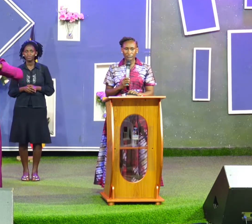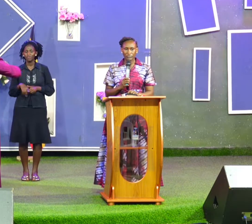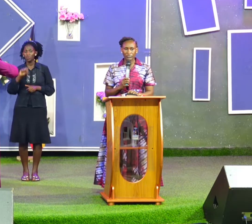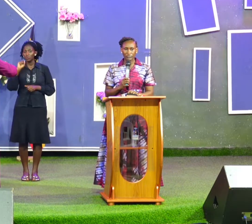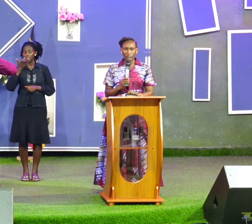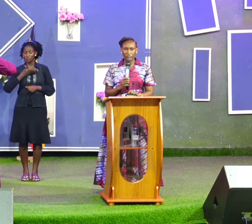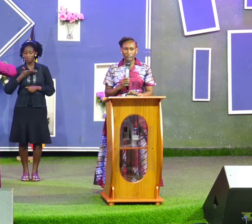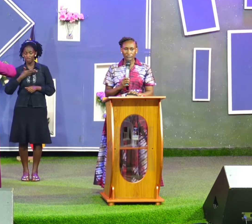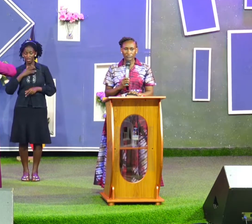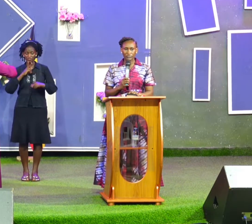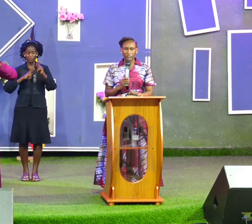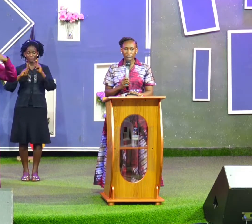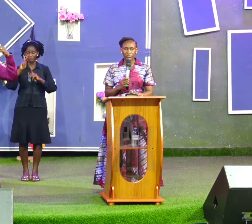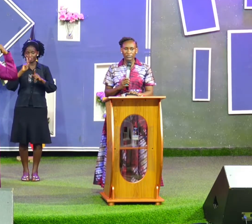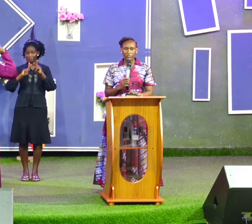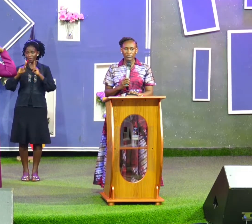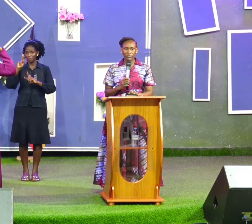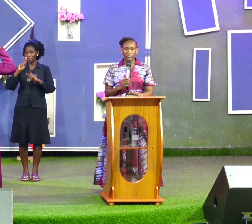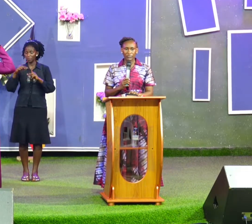olina abantu naawe